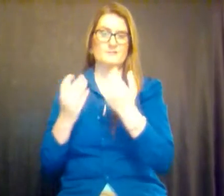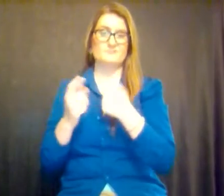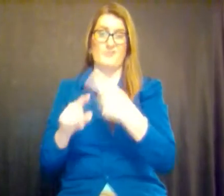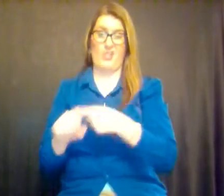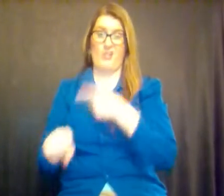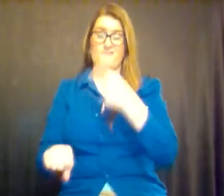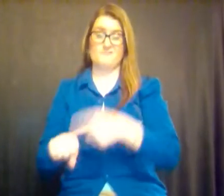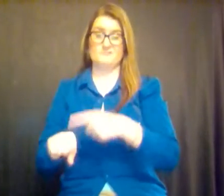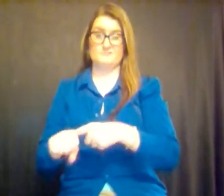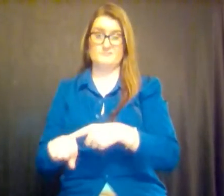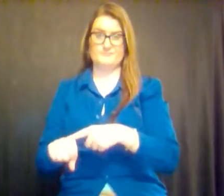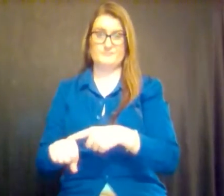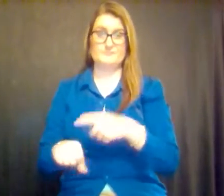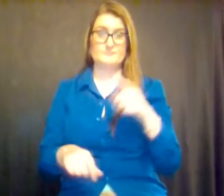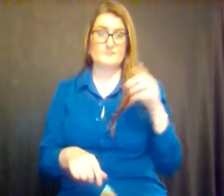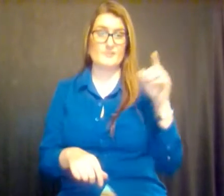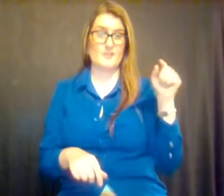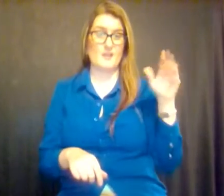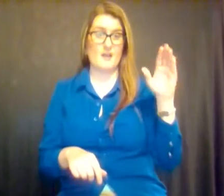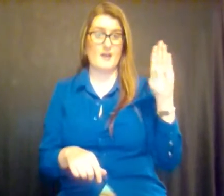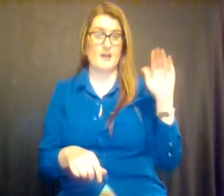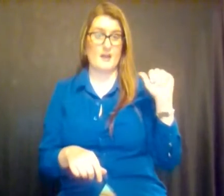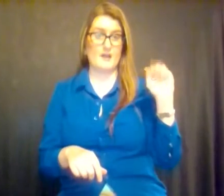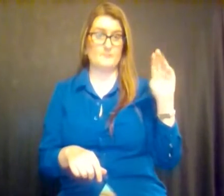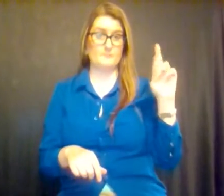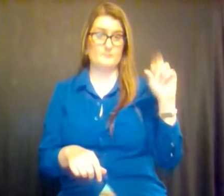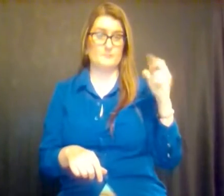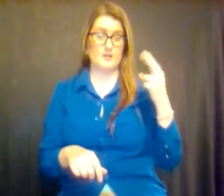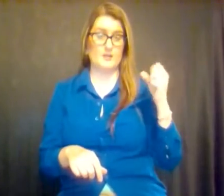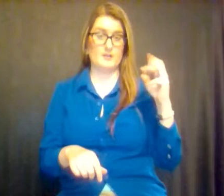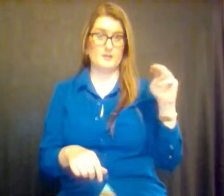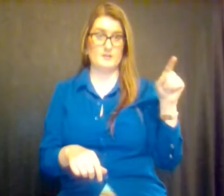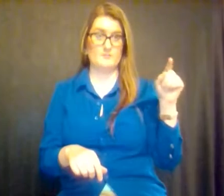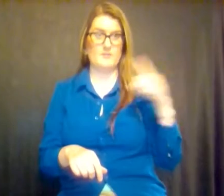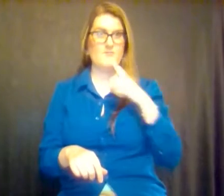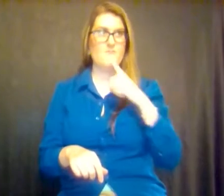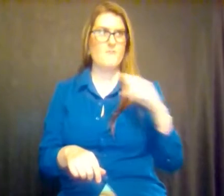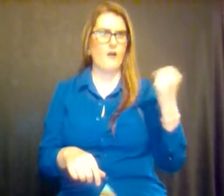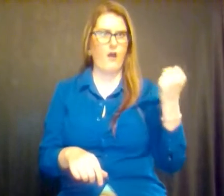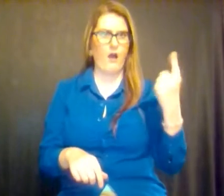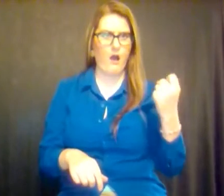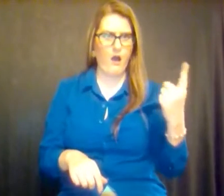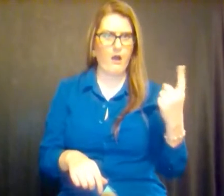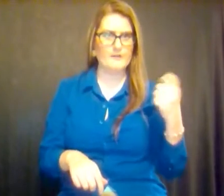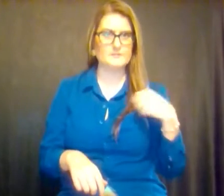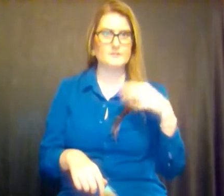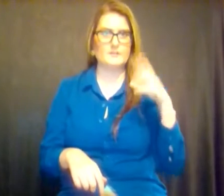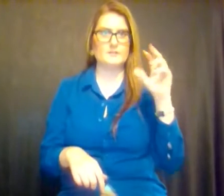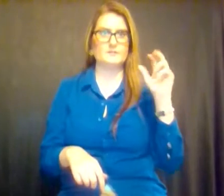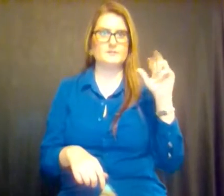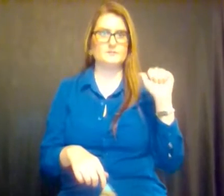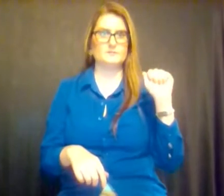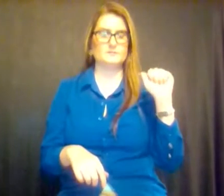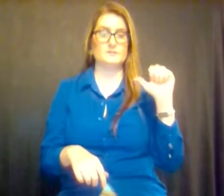You see, it wasn't until Abraham was 100 years old and Sarah was 90 that she finally gave birth to a beautiful baby